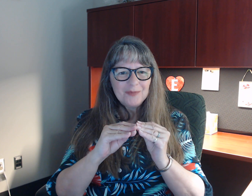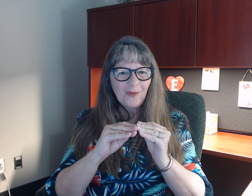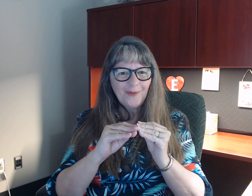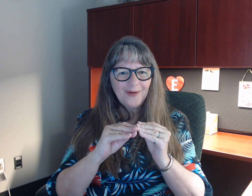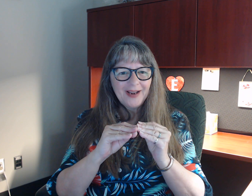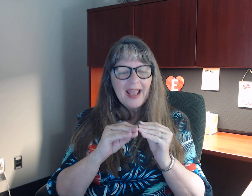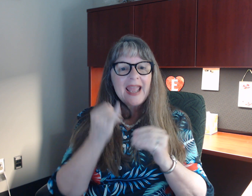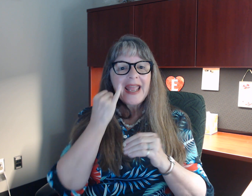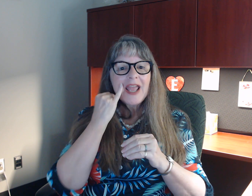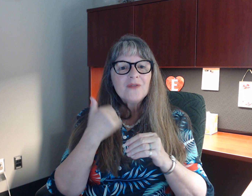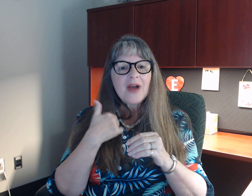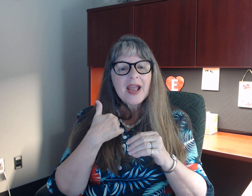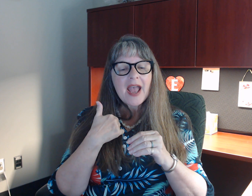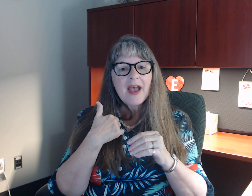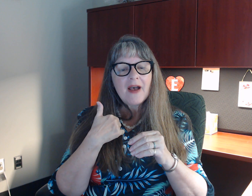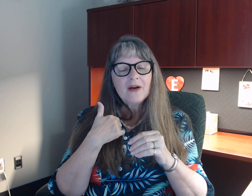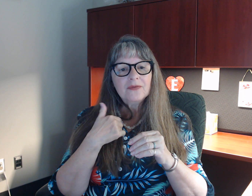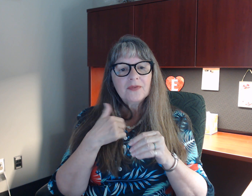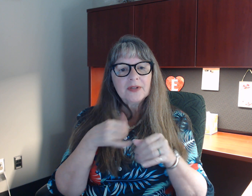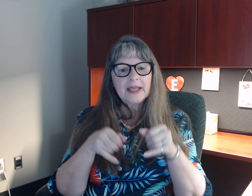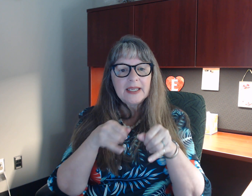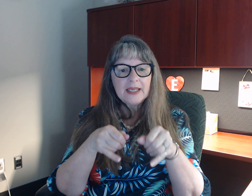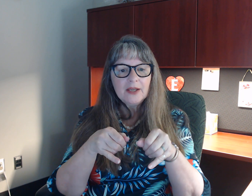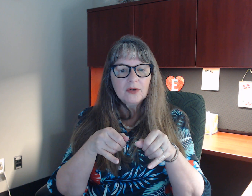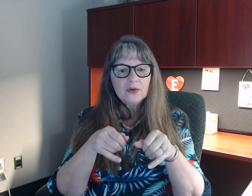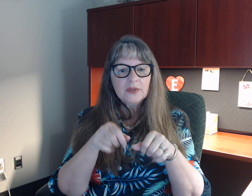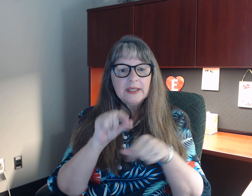anymore. If I have like heel,